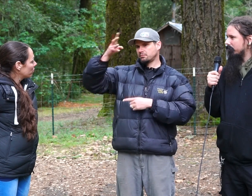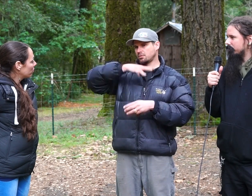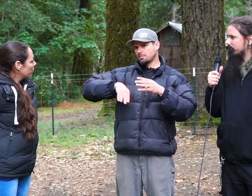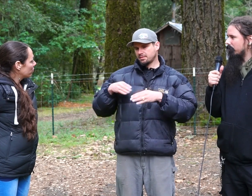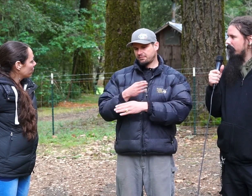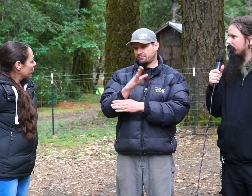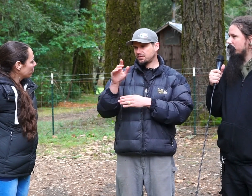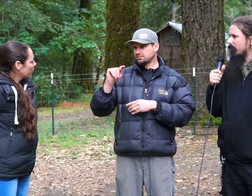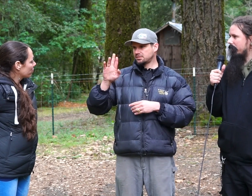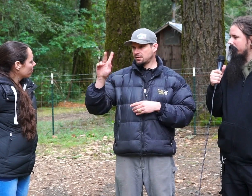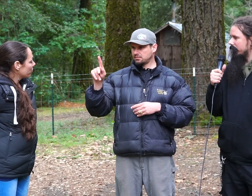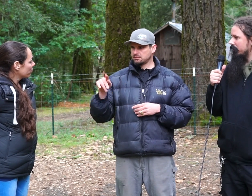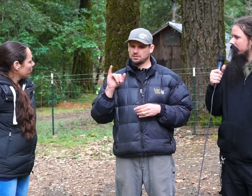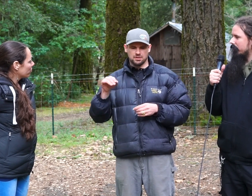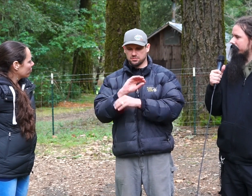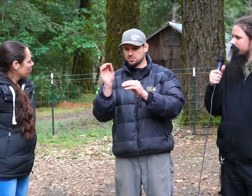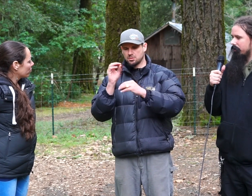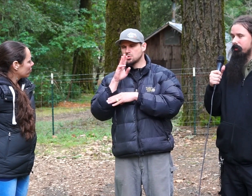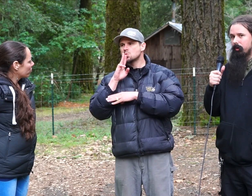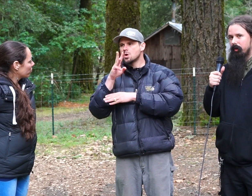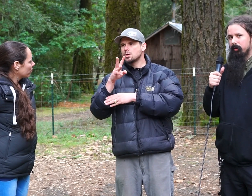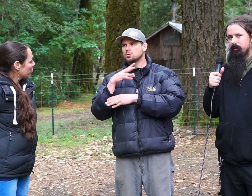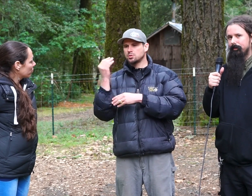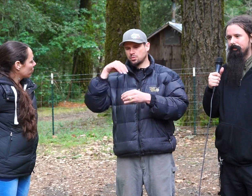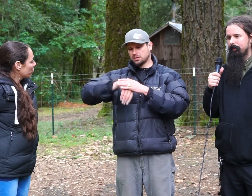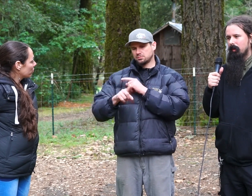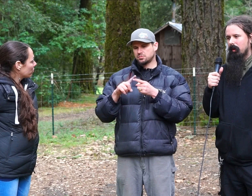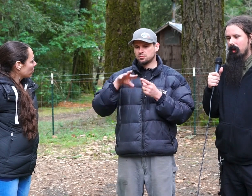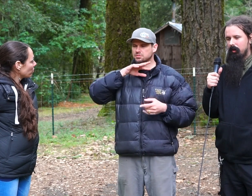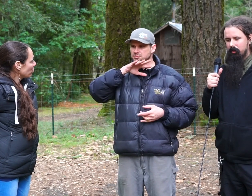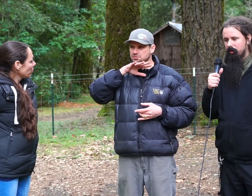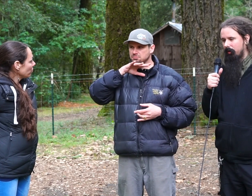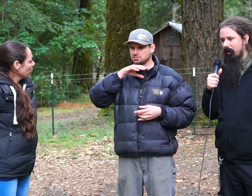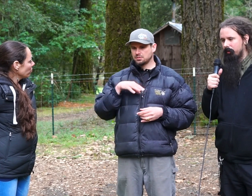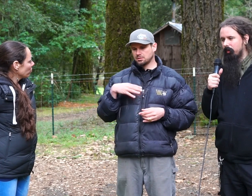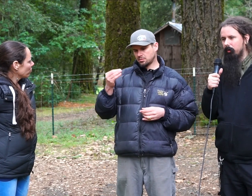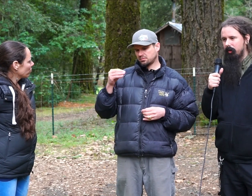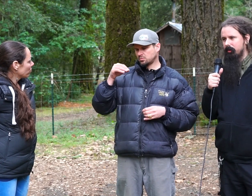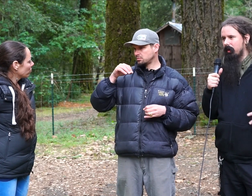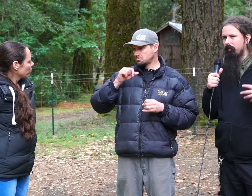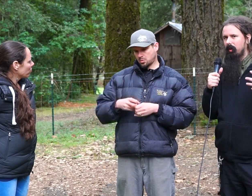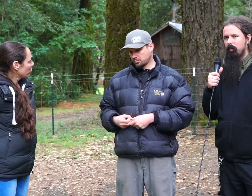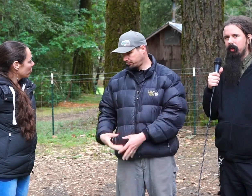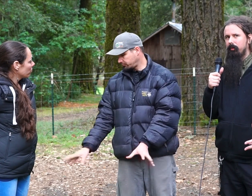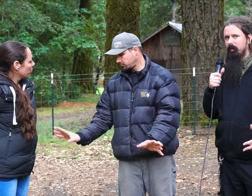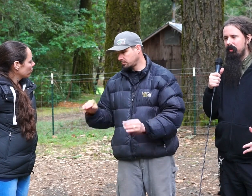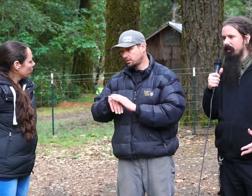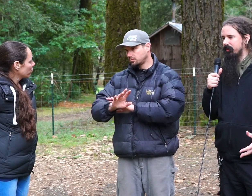so none of the water goes into the soil and into the ground where it's not available again for the plants